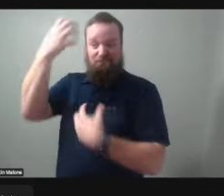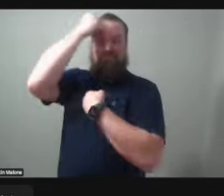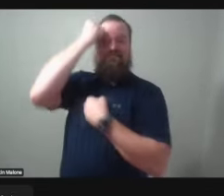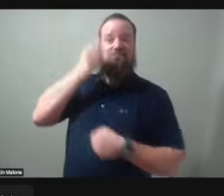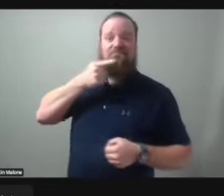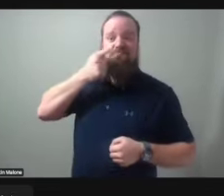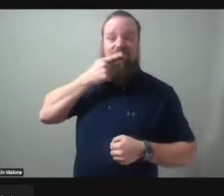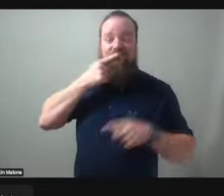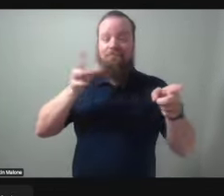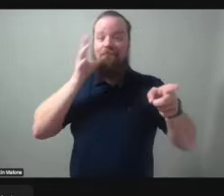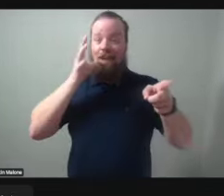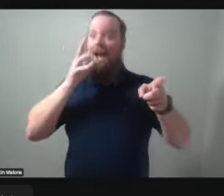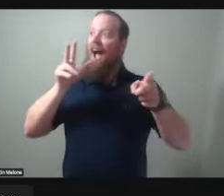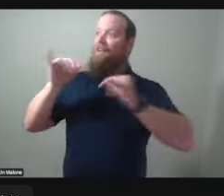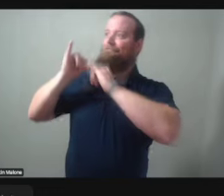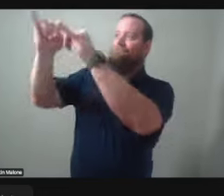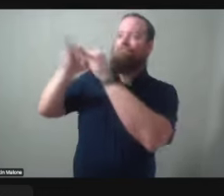sign language.